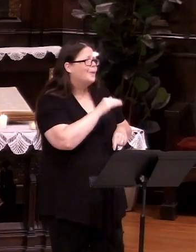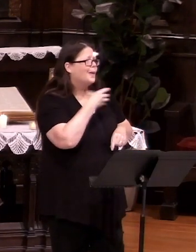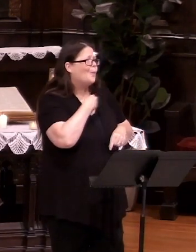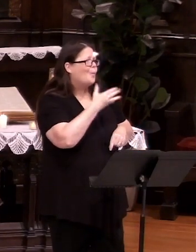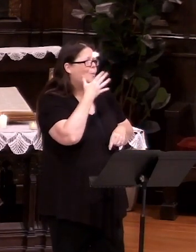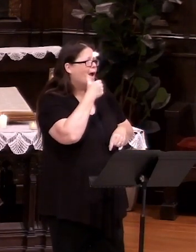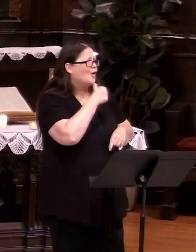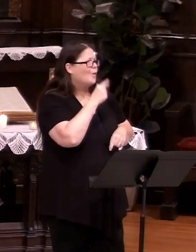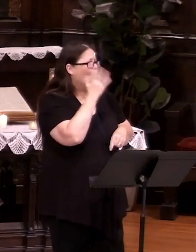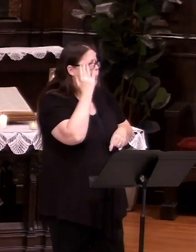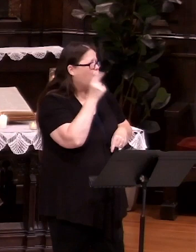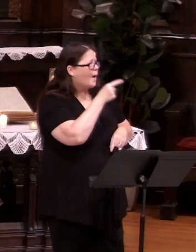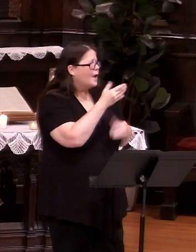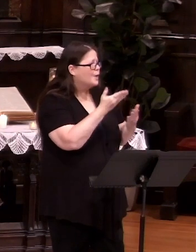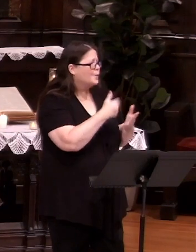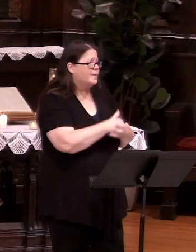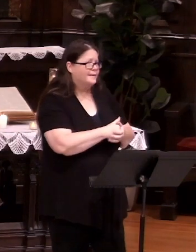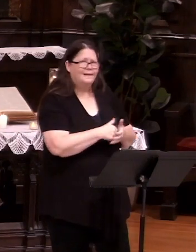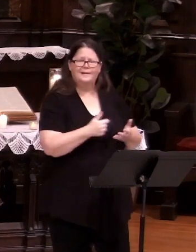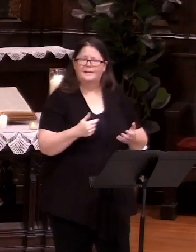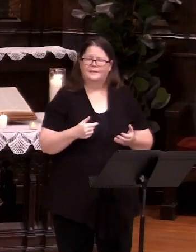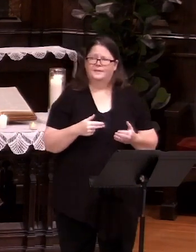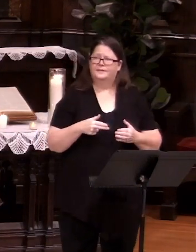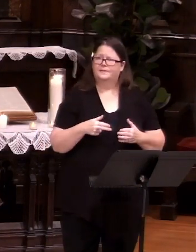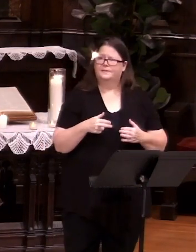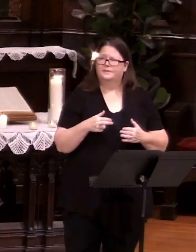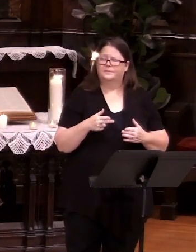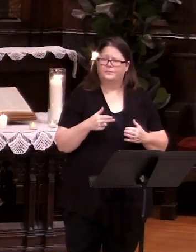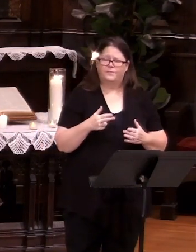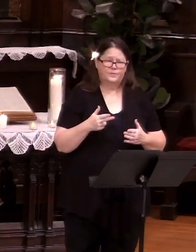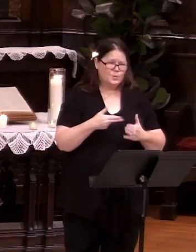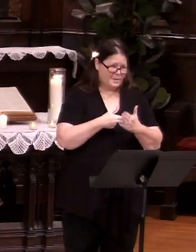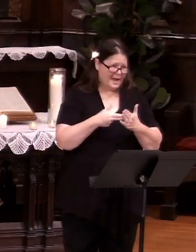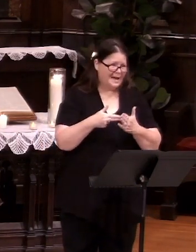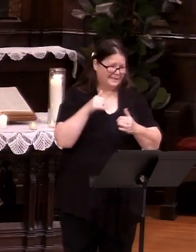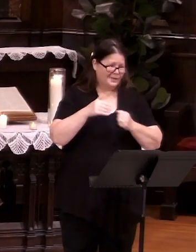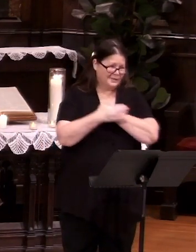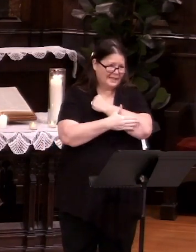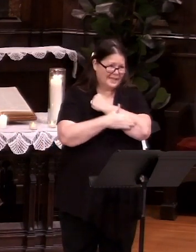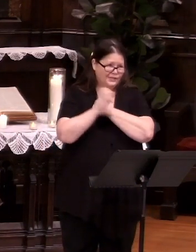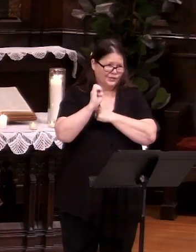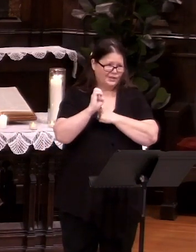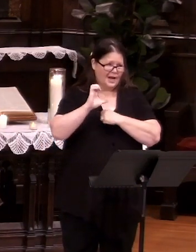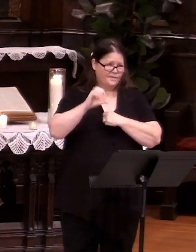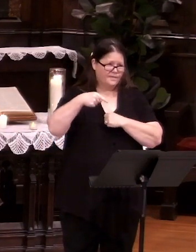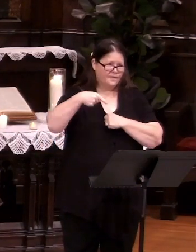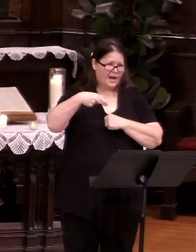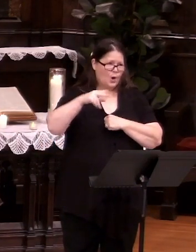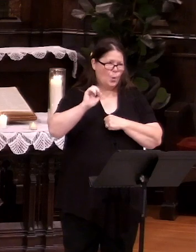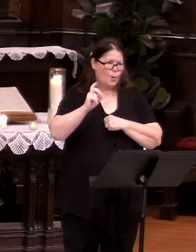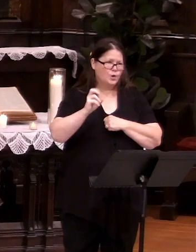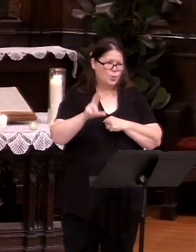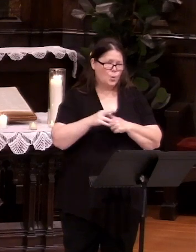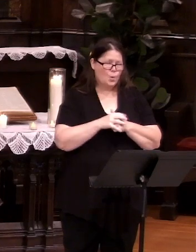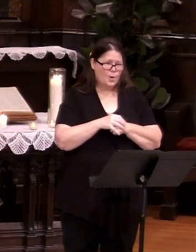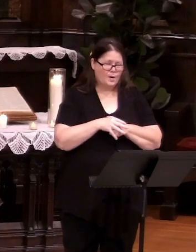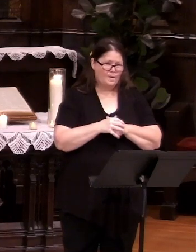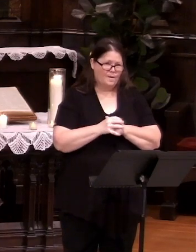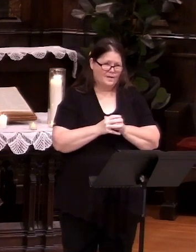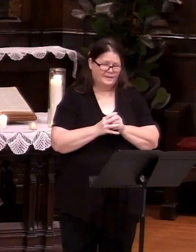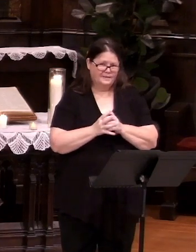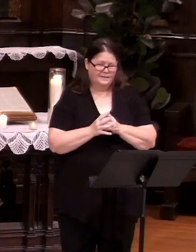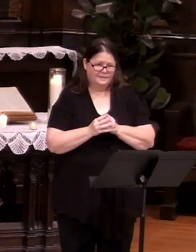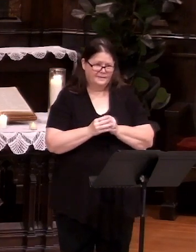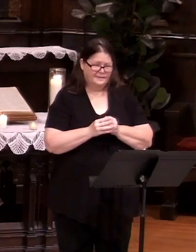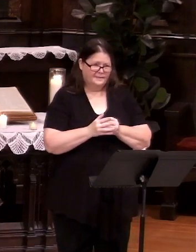It felt like, to be honest, the Ecuadorian version of what Southerners say is, bless